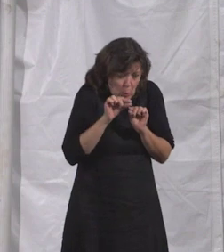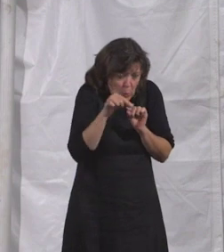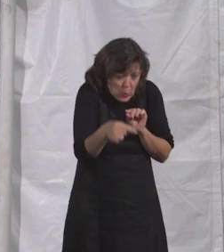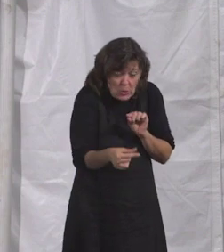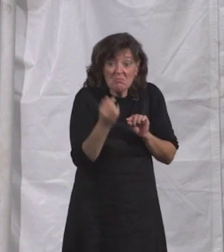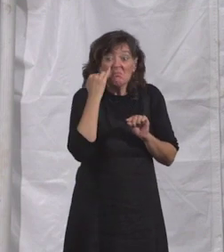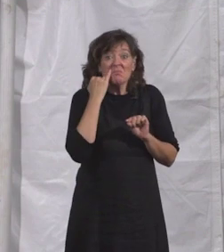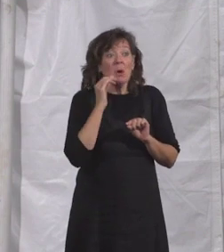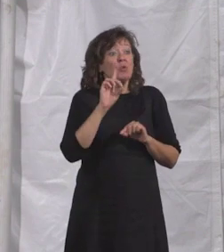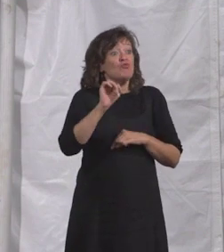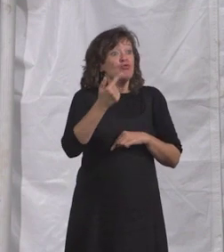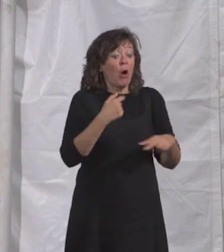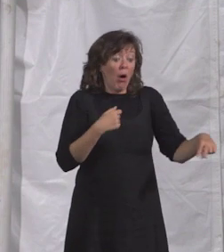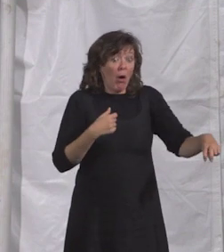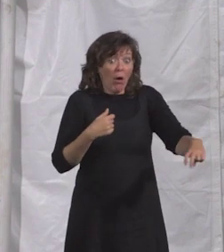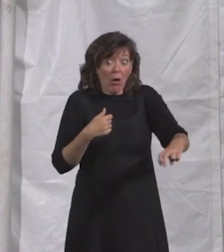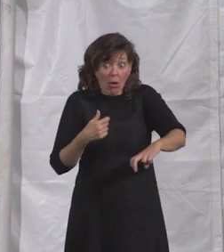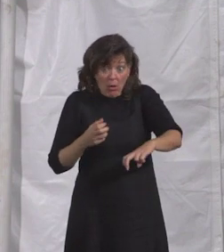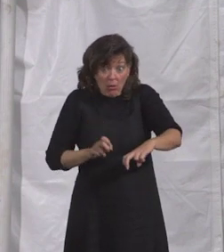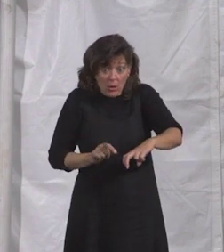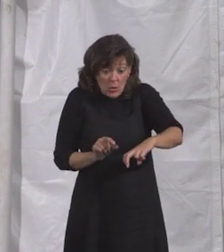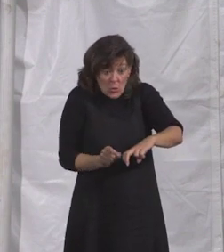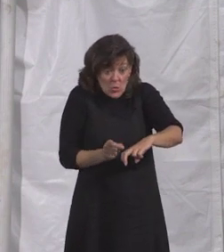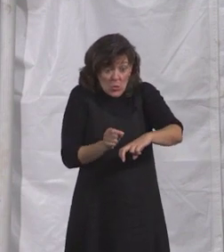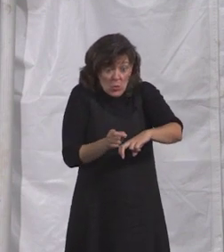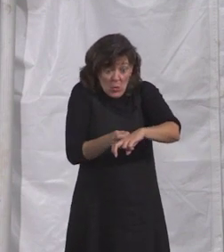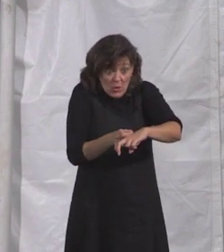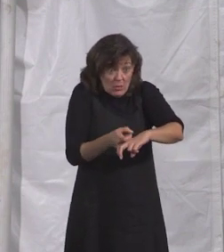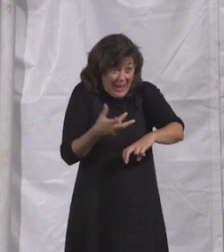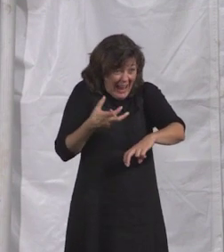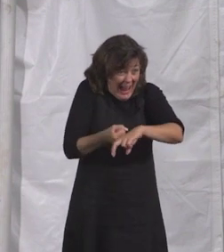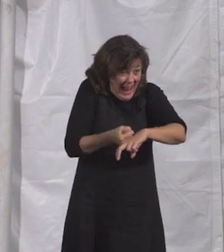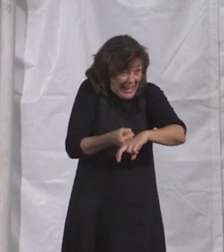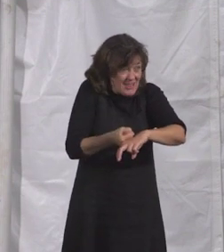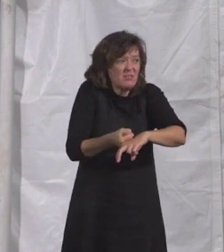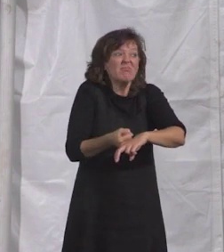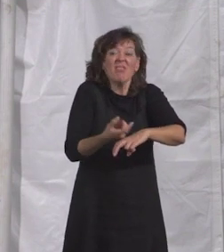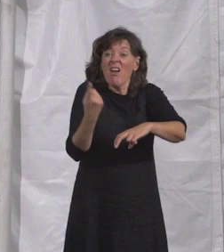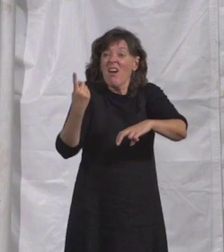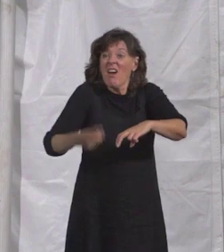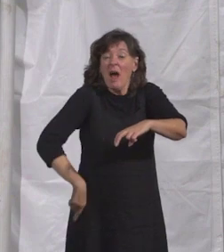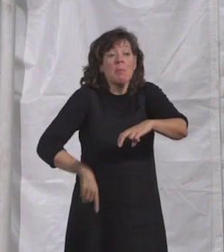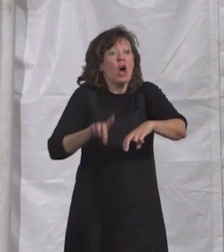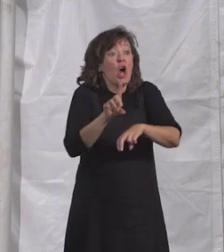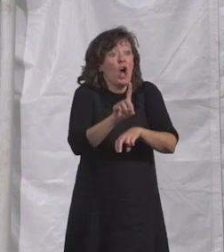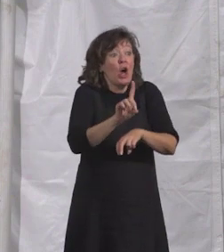dog, you will cut the dog in half."